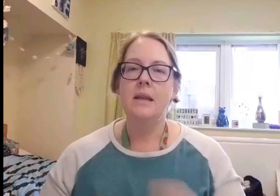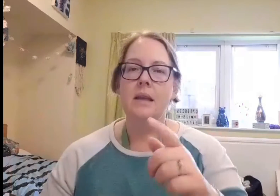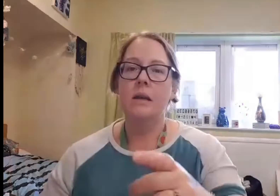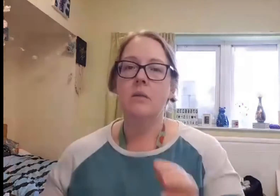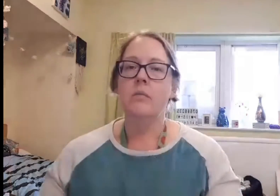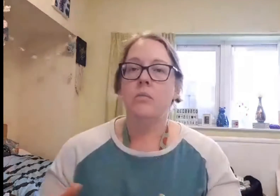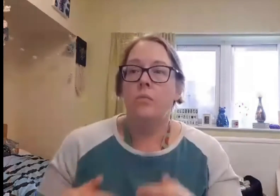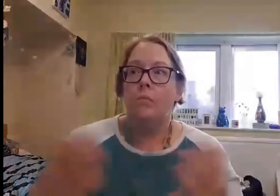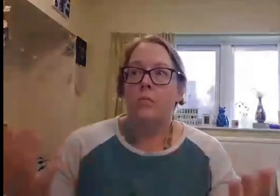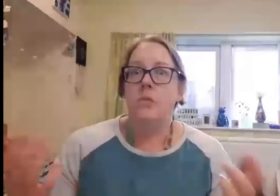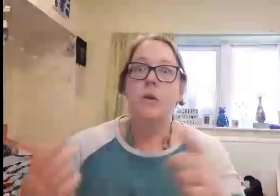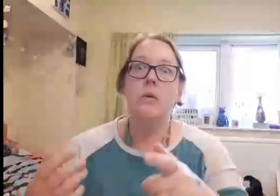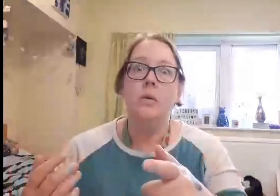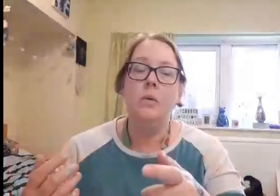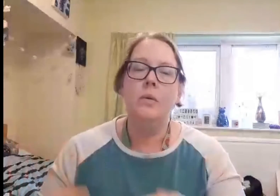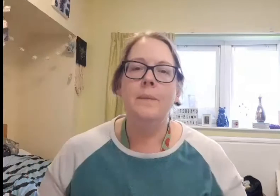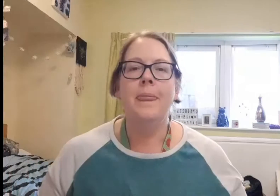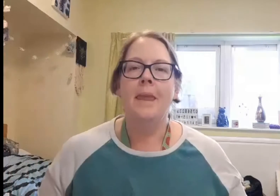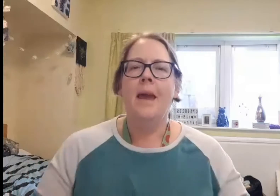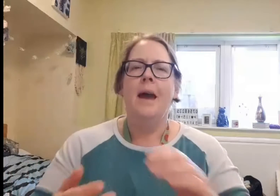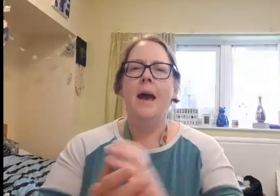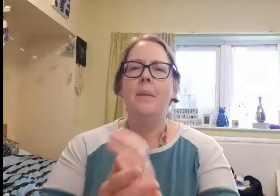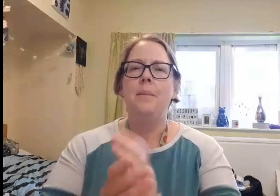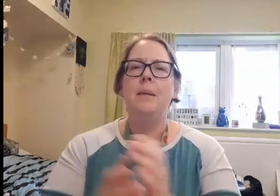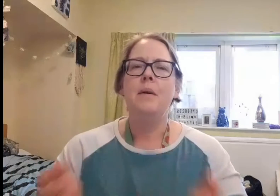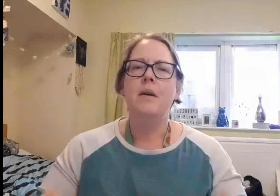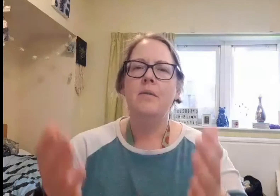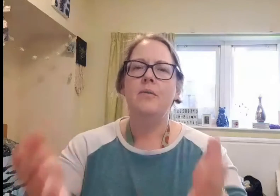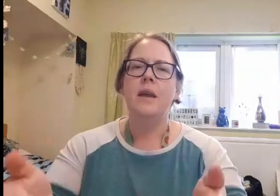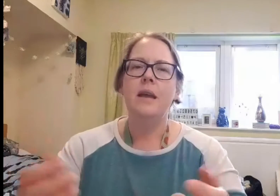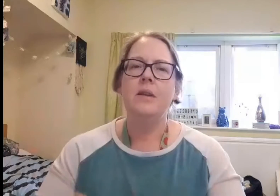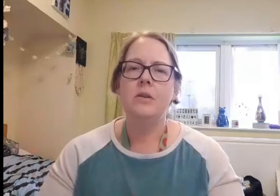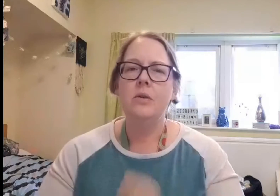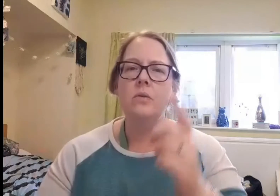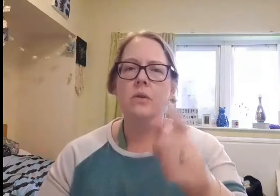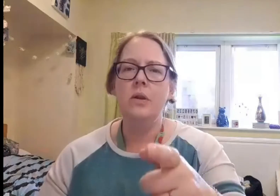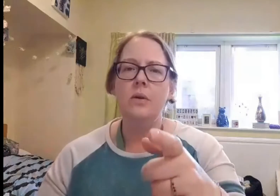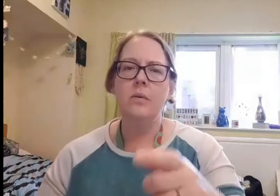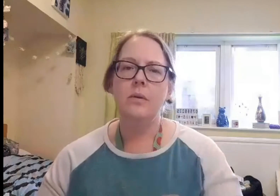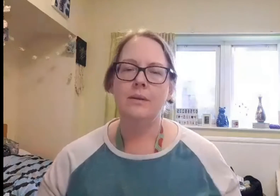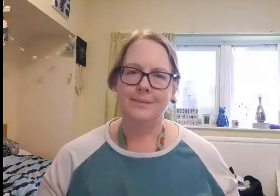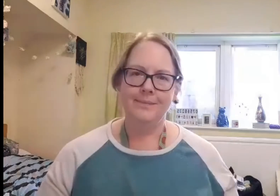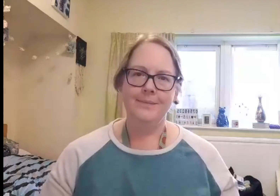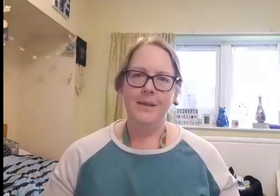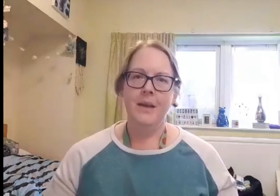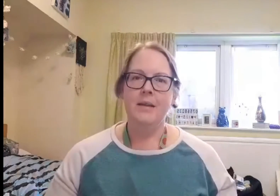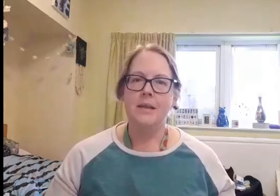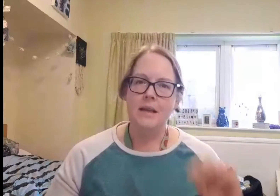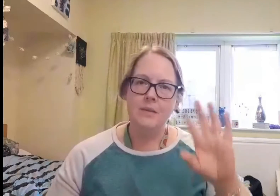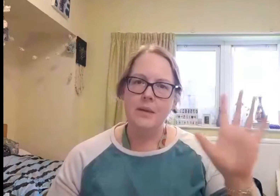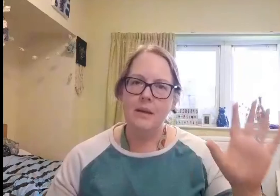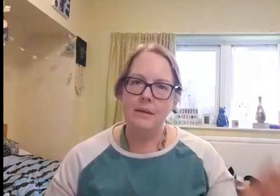dear you. Happy birthday to you. See you next week.